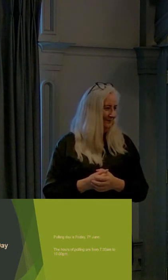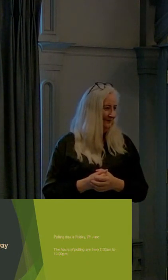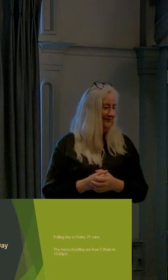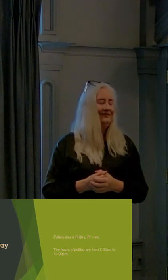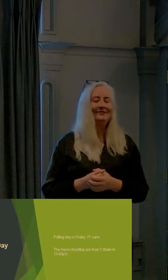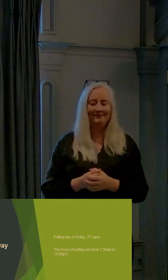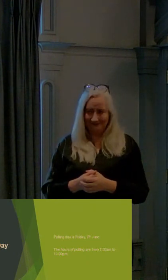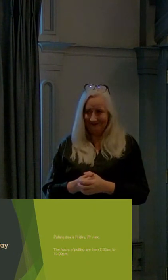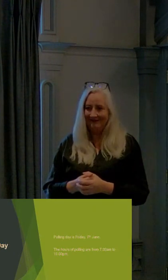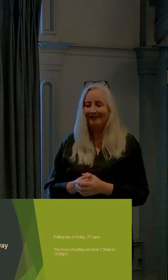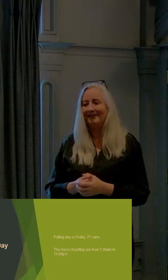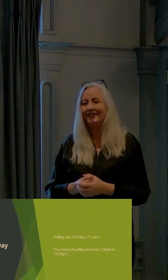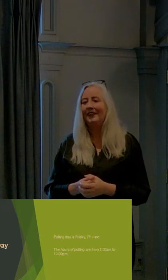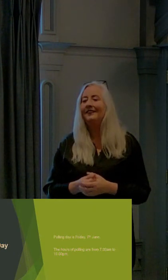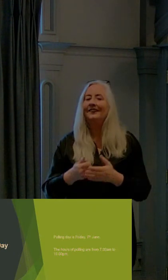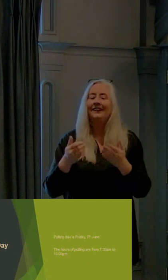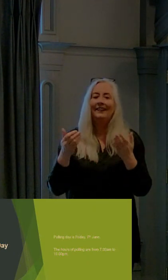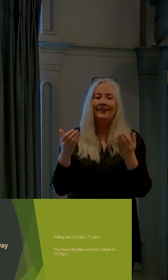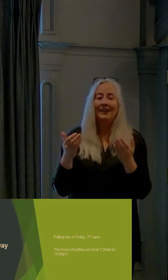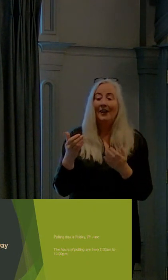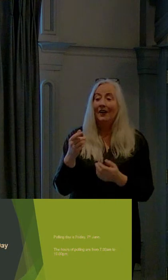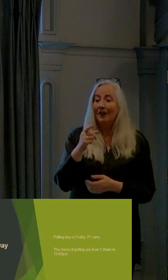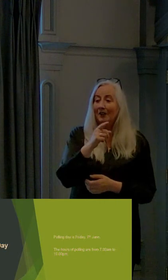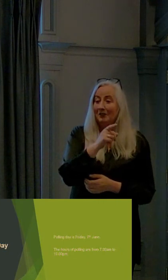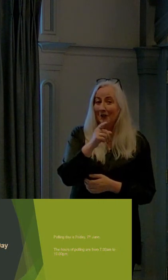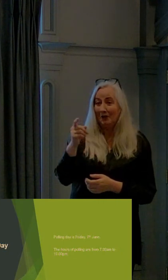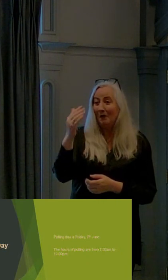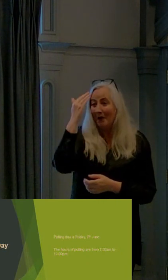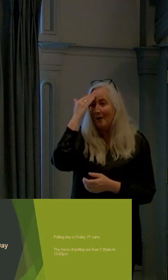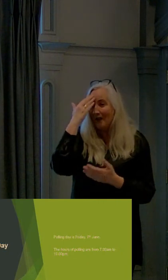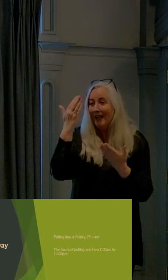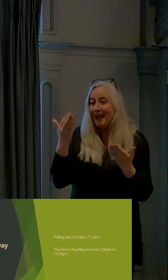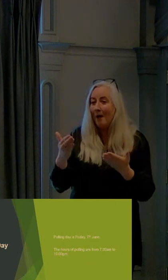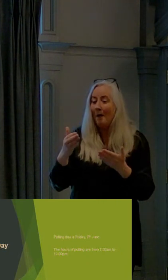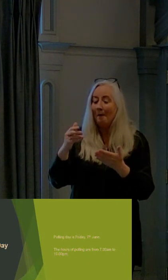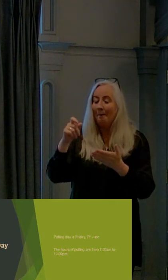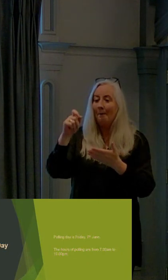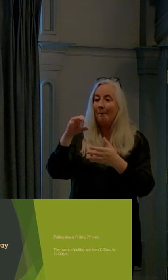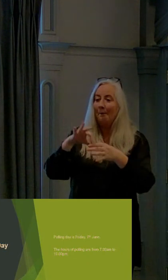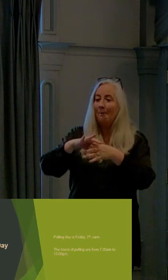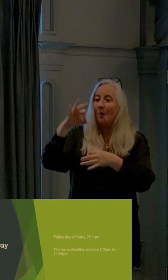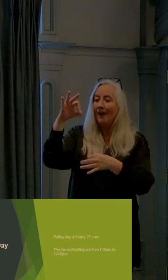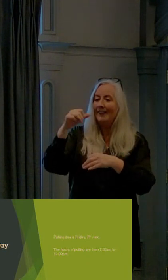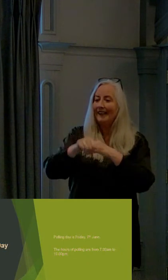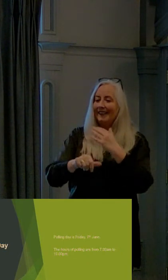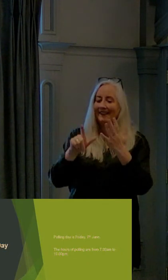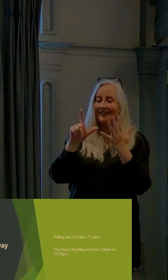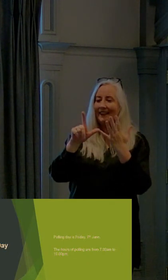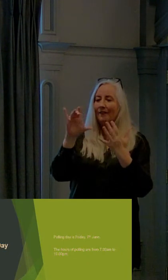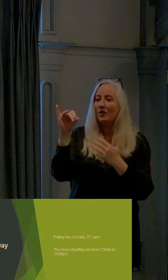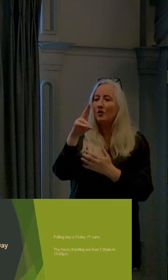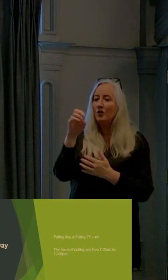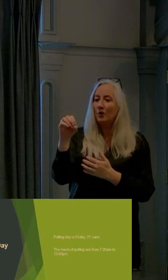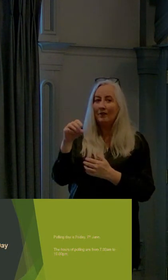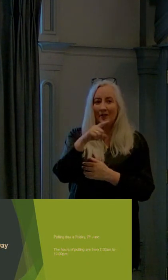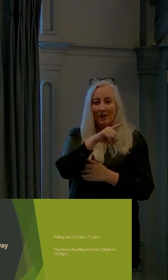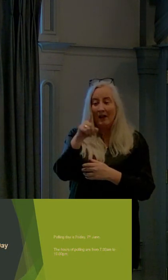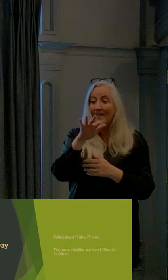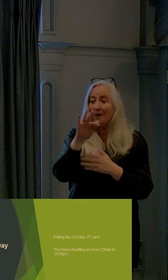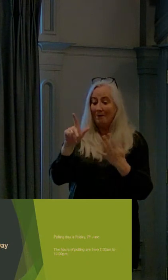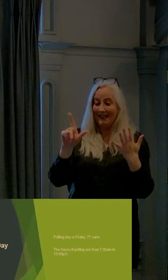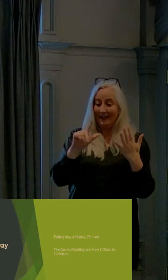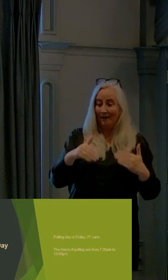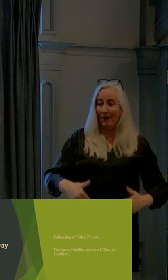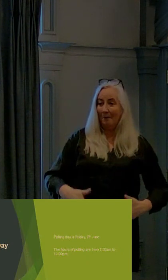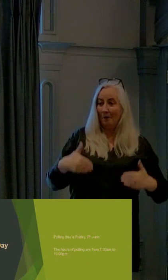Okay. Anyway, as you probably all know at this stage, the polling day is Friday the 7th of June. The hours of polling are from 7 o'clock